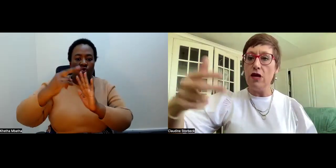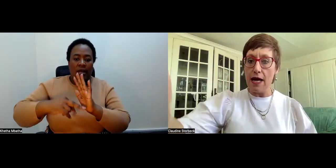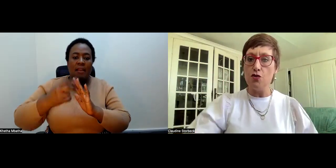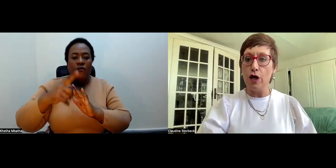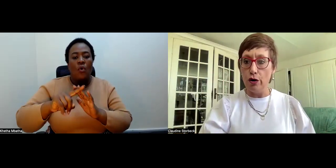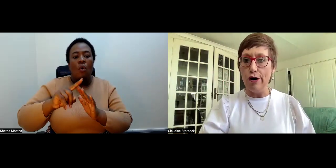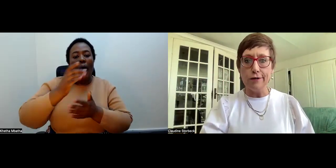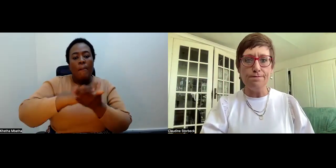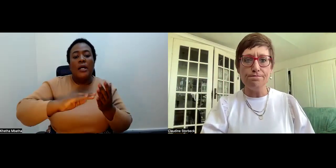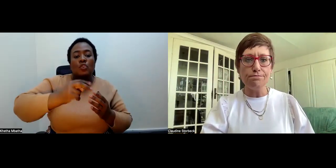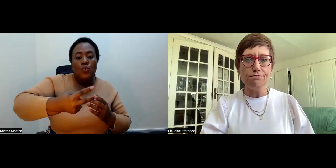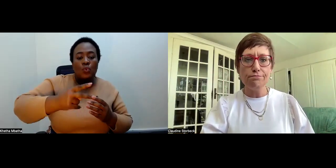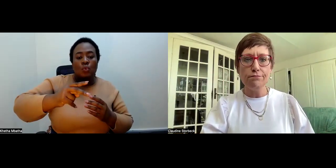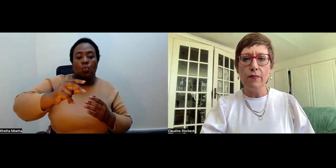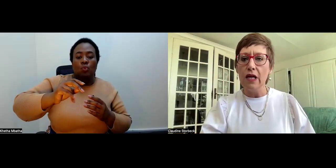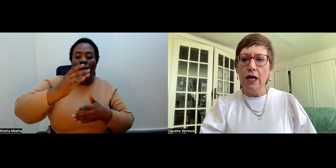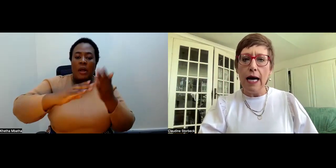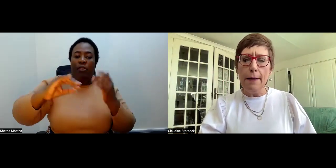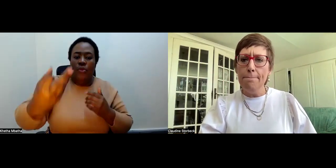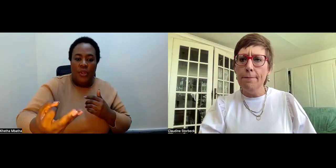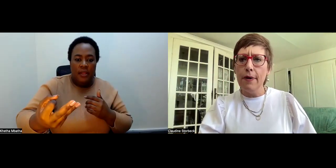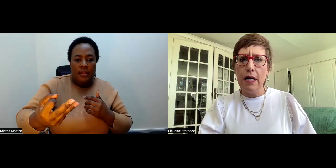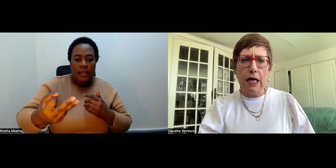and 3 as we go on.